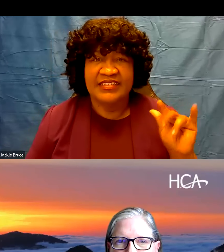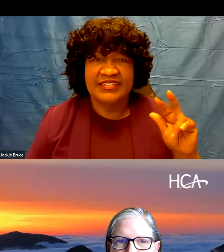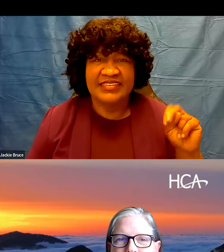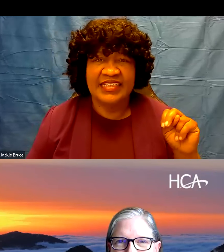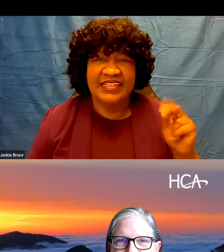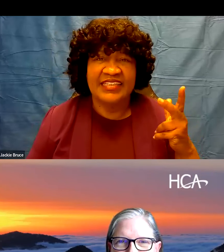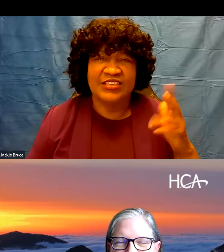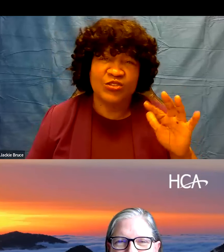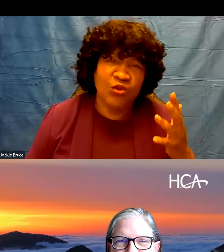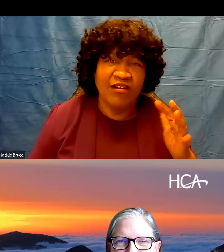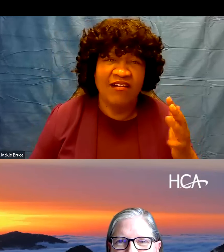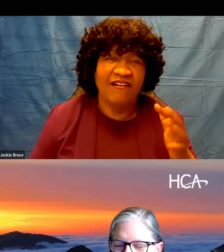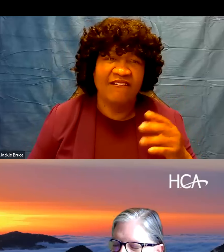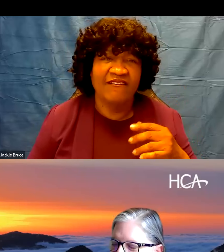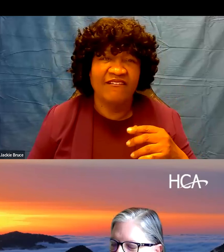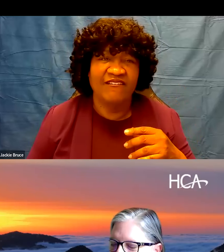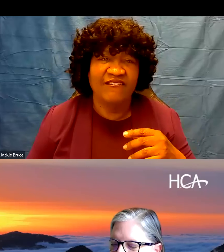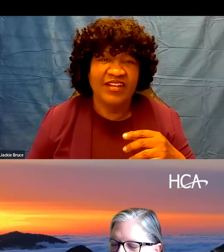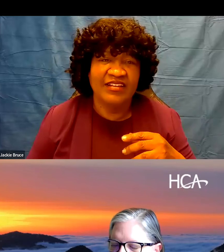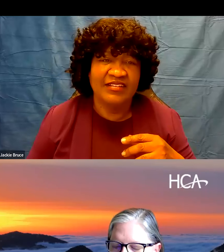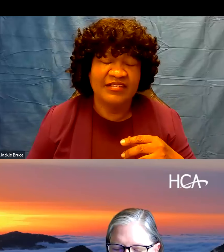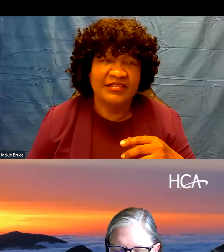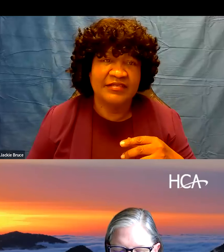Sort of. I'm just having the fact that there's just,